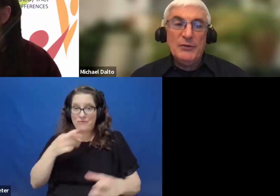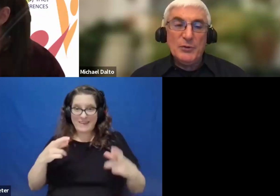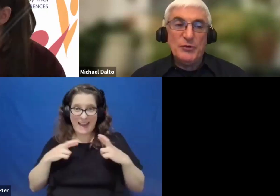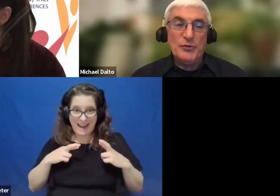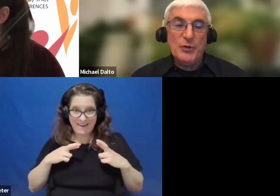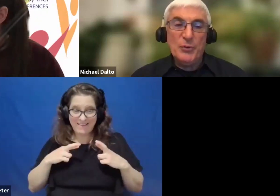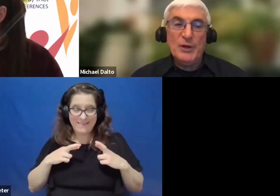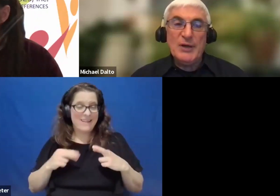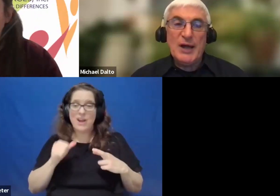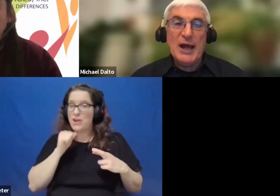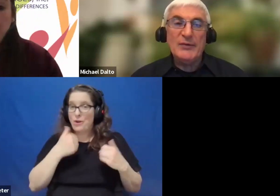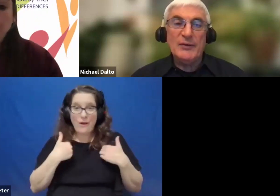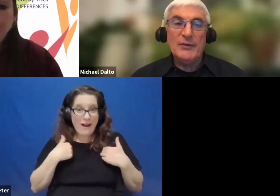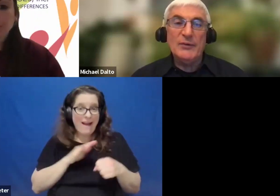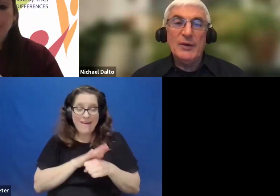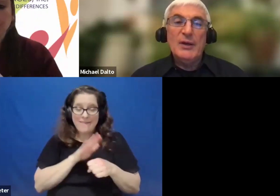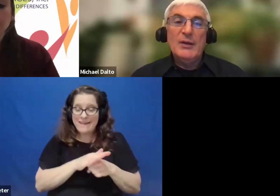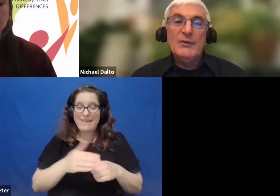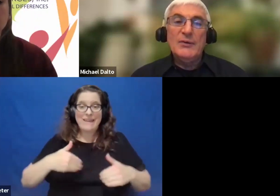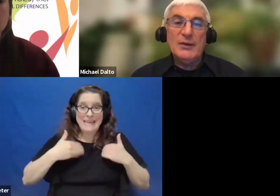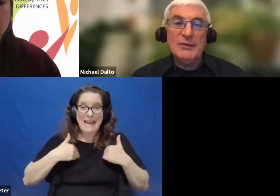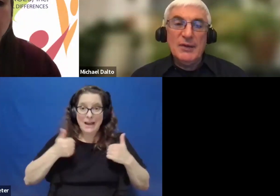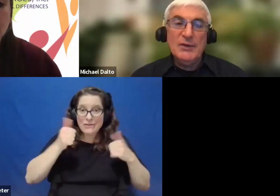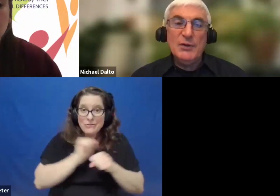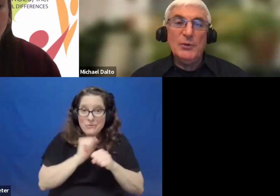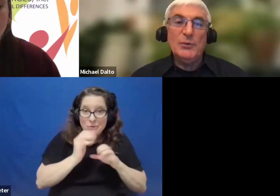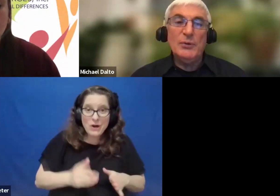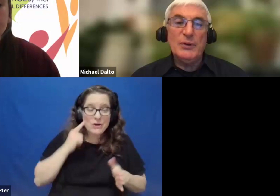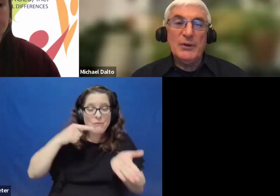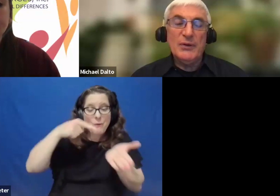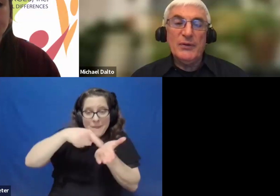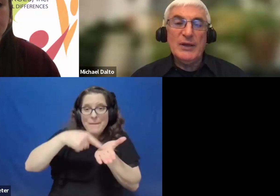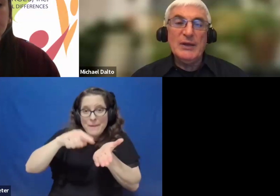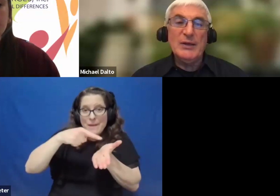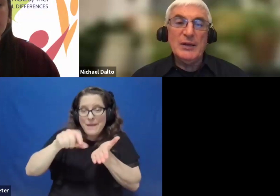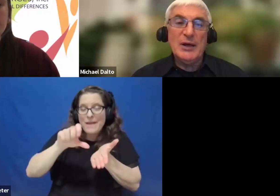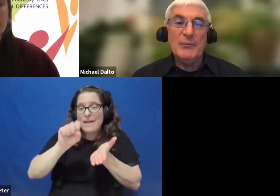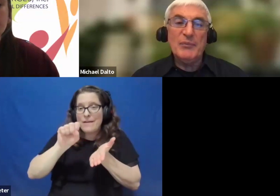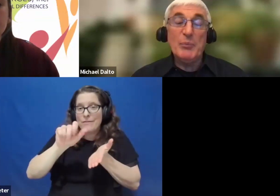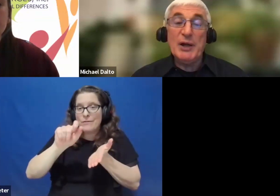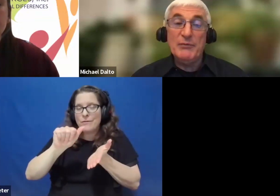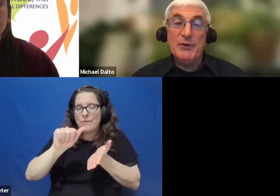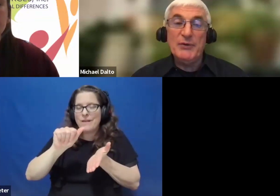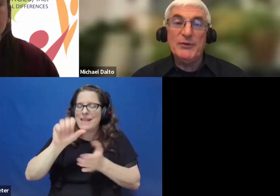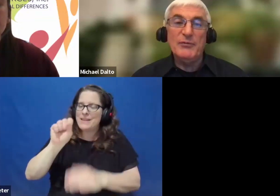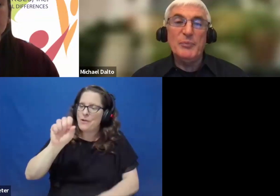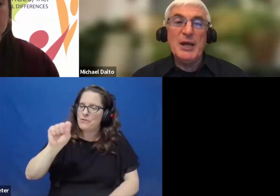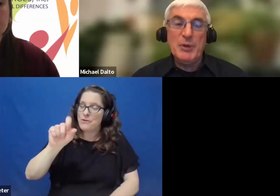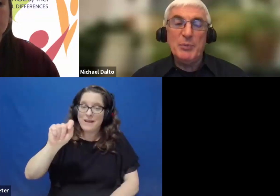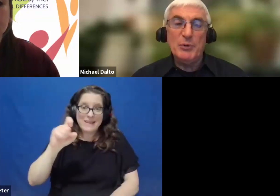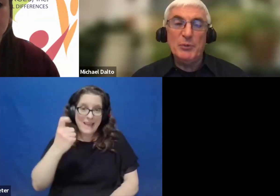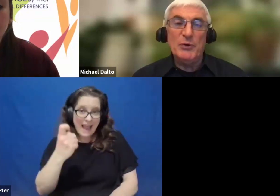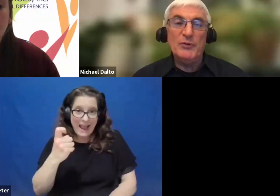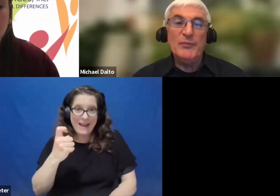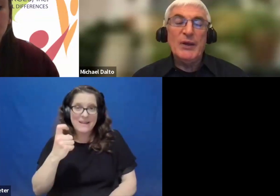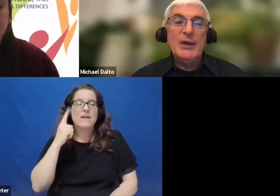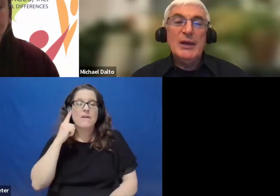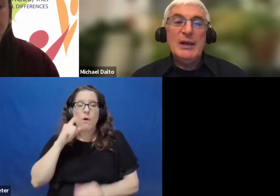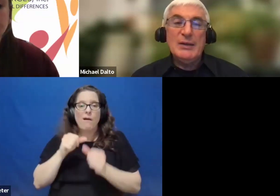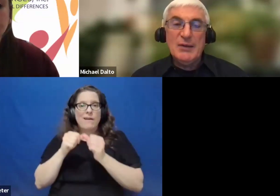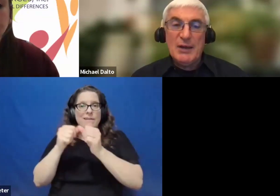pay Social Security taxes to continue the benefits of baby